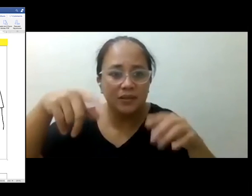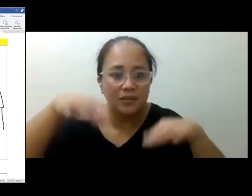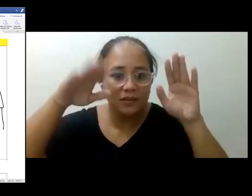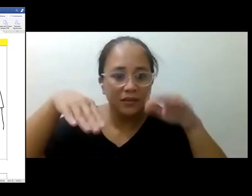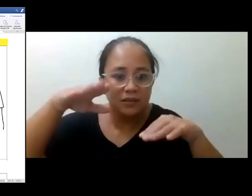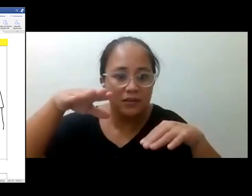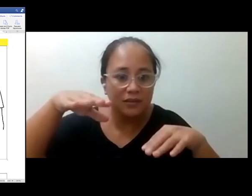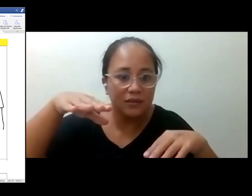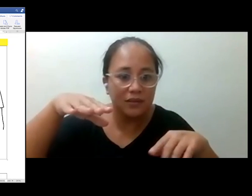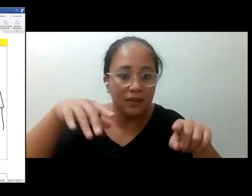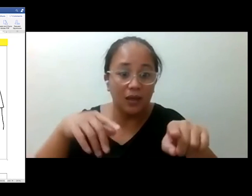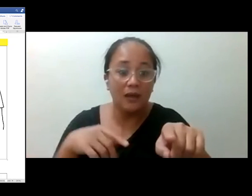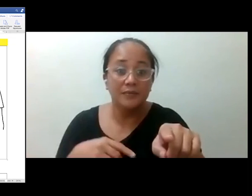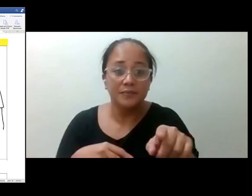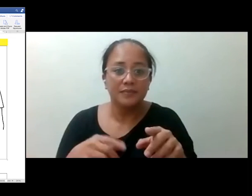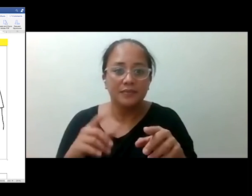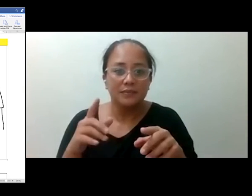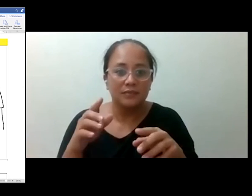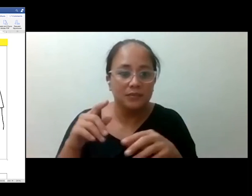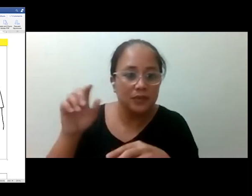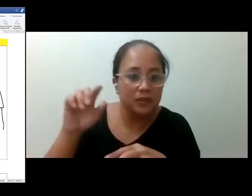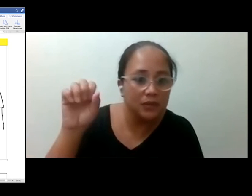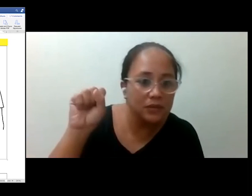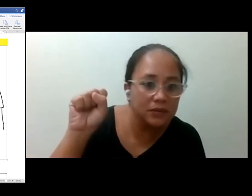is, the first subject, the top subject.